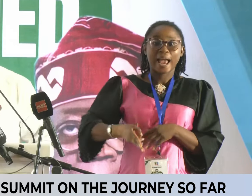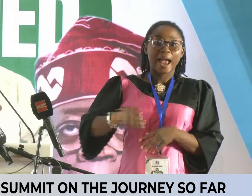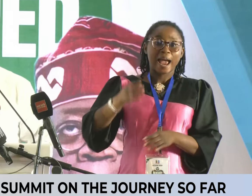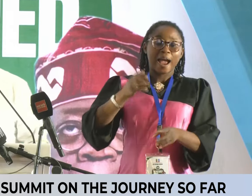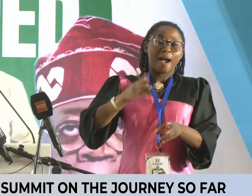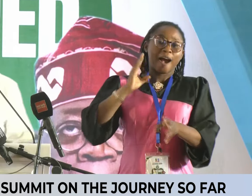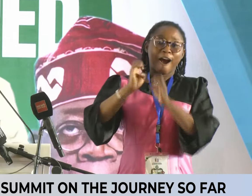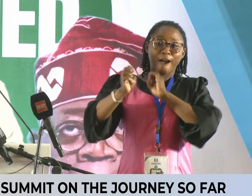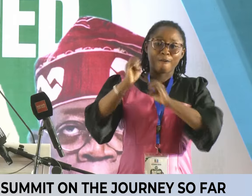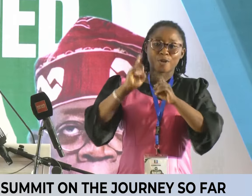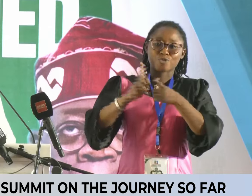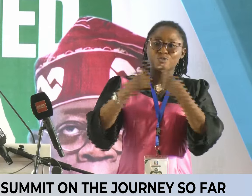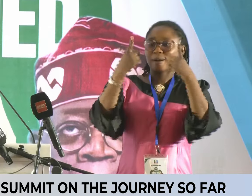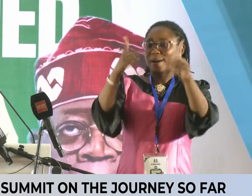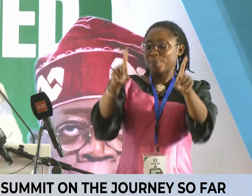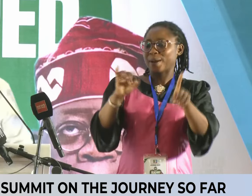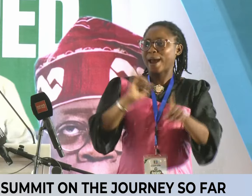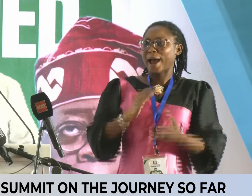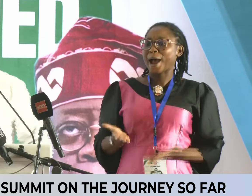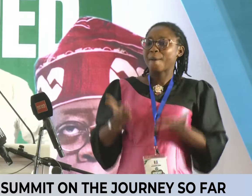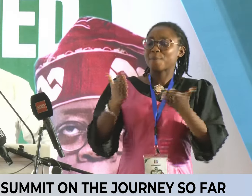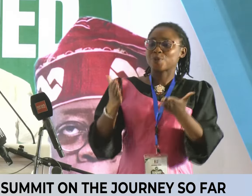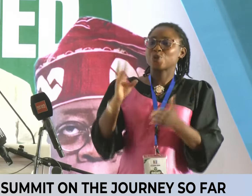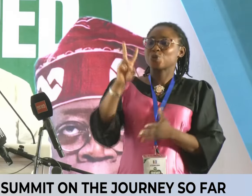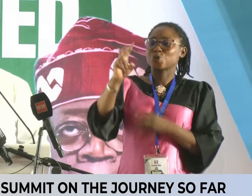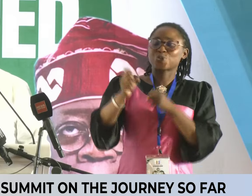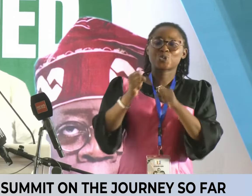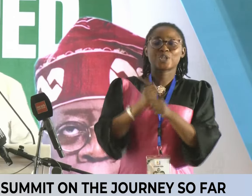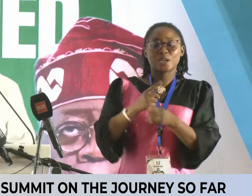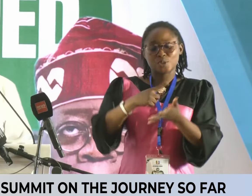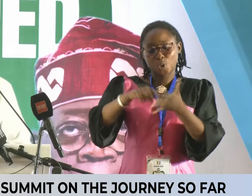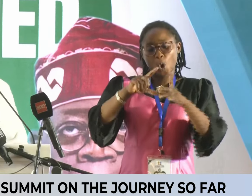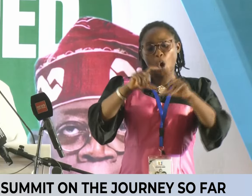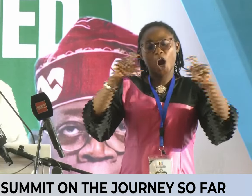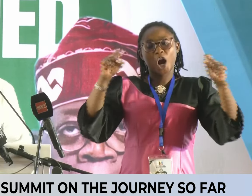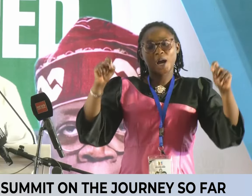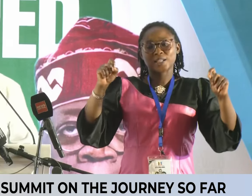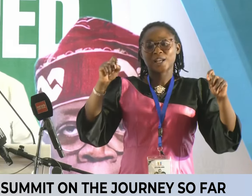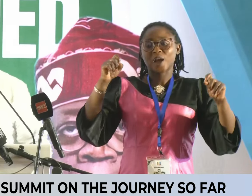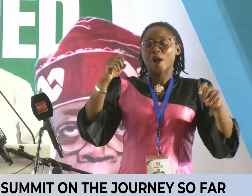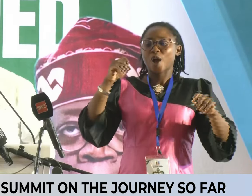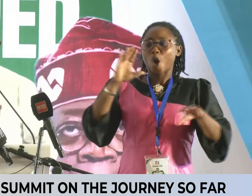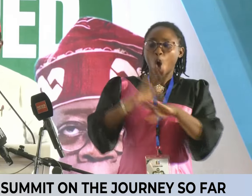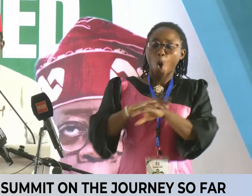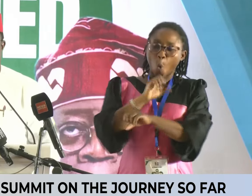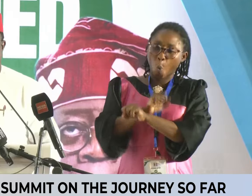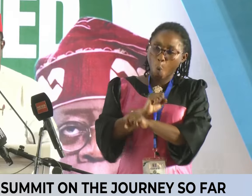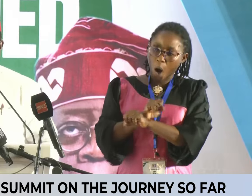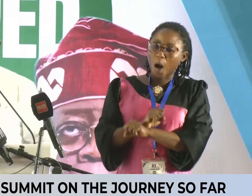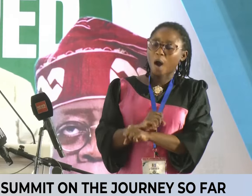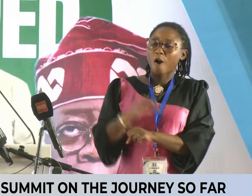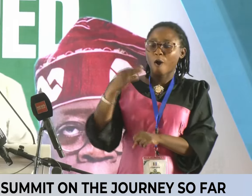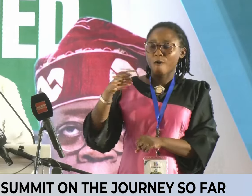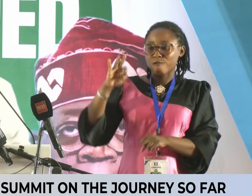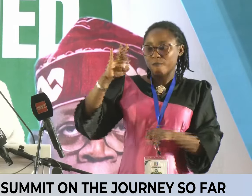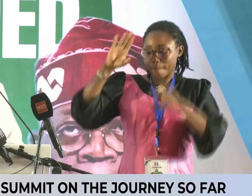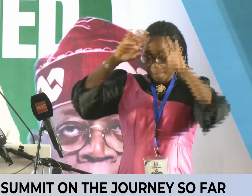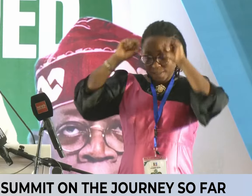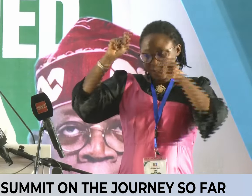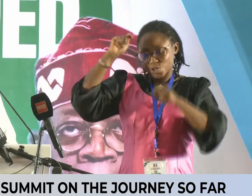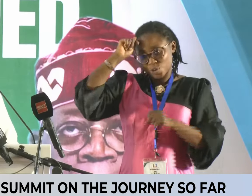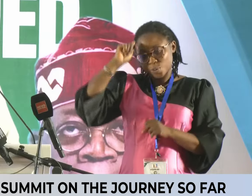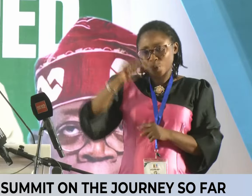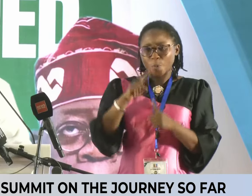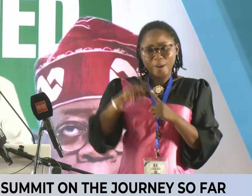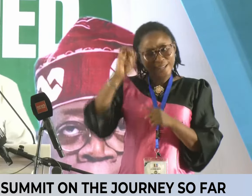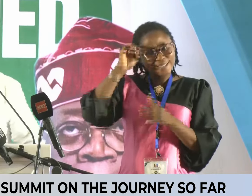you 2-year scorecard on work sector of President Bola Ahmed Tinubu. When Mr. President